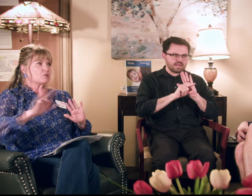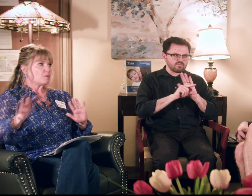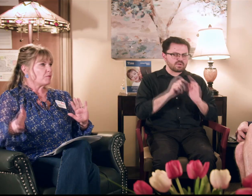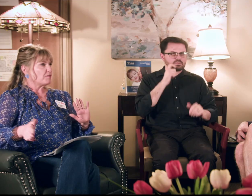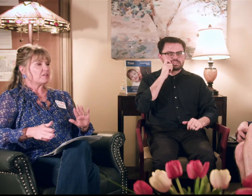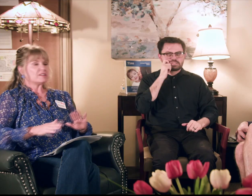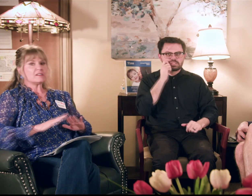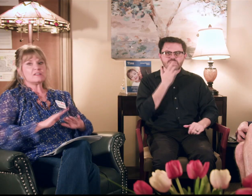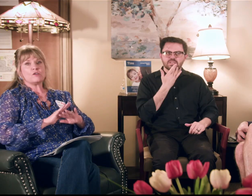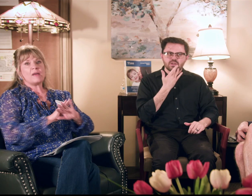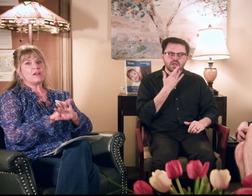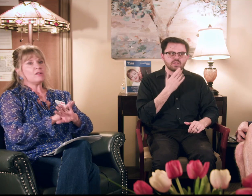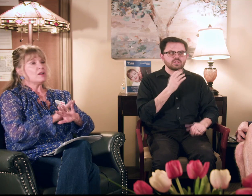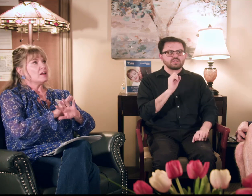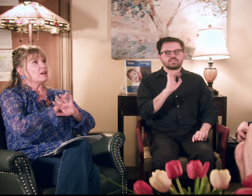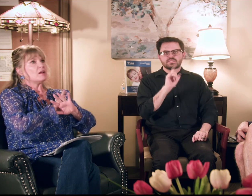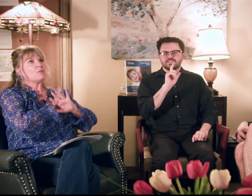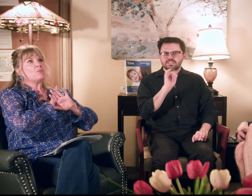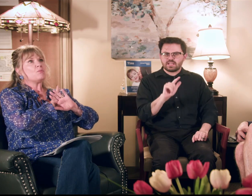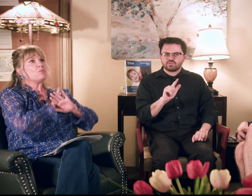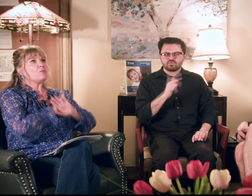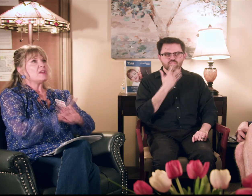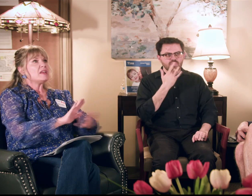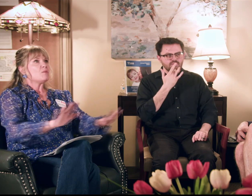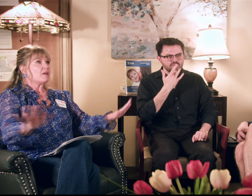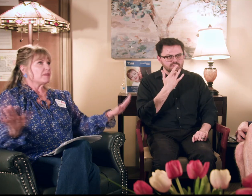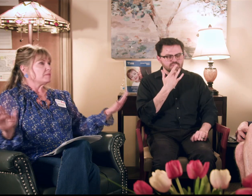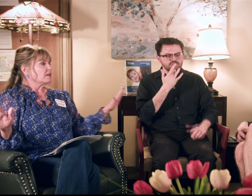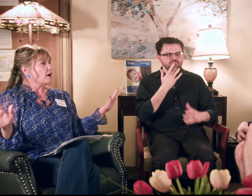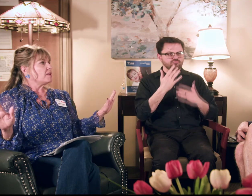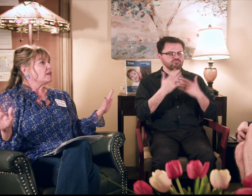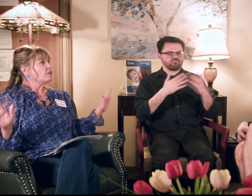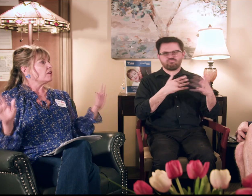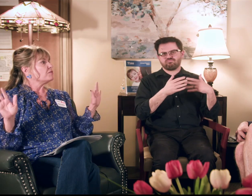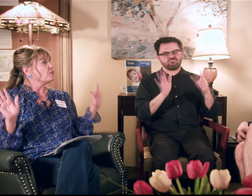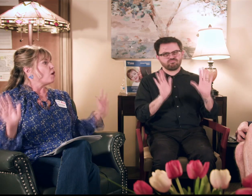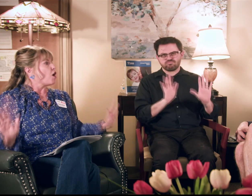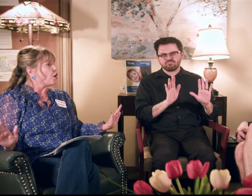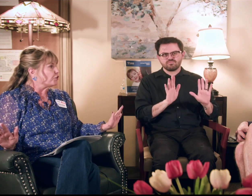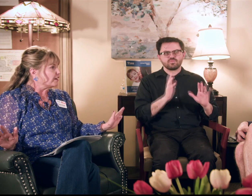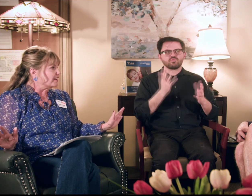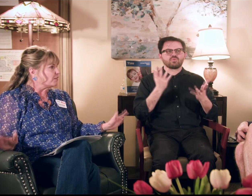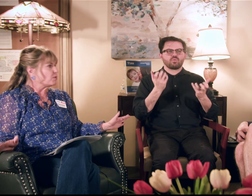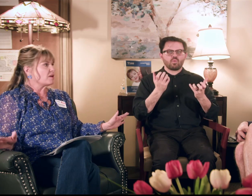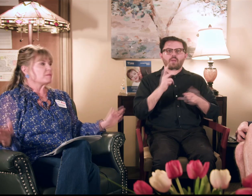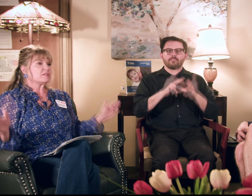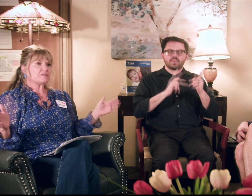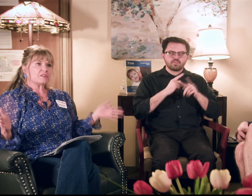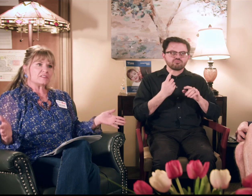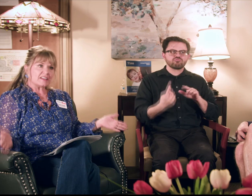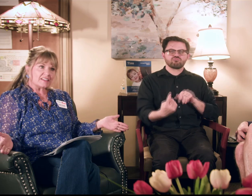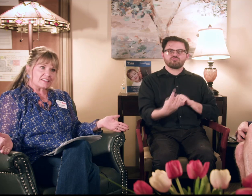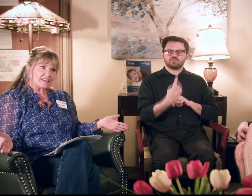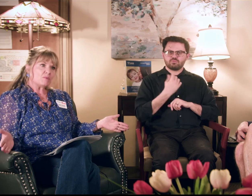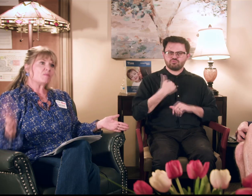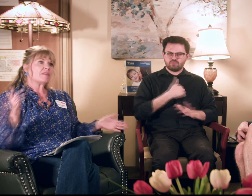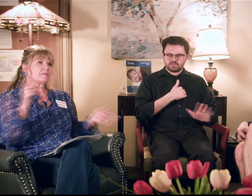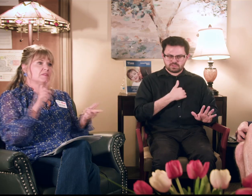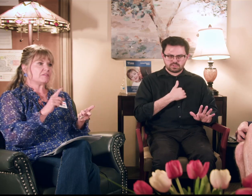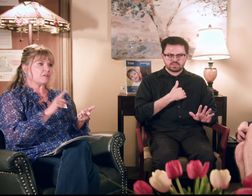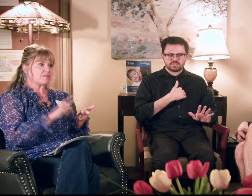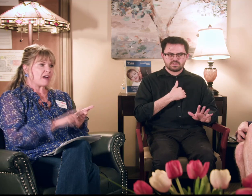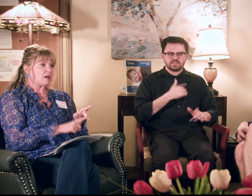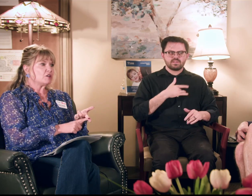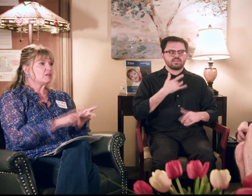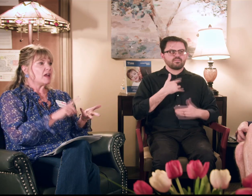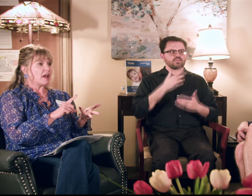their sexual preference is, no matter, we want them to come in here and feel honor. We want them to feel dignity. We